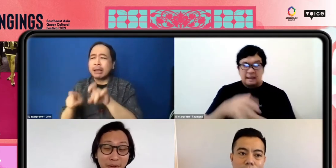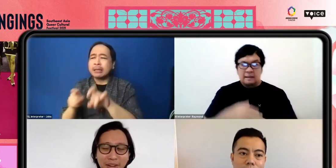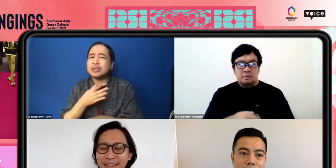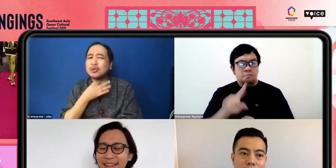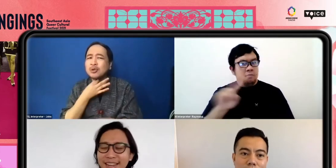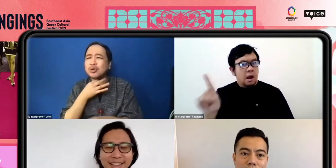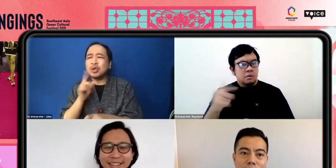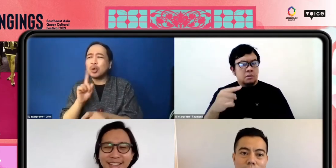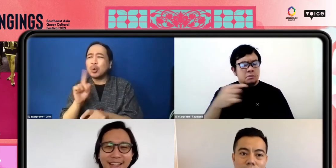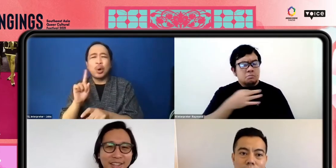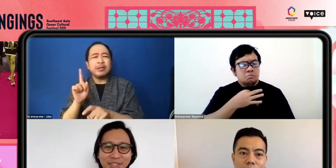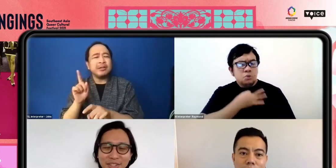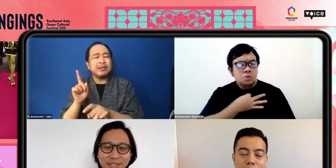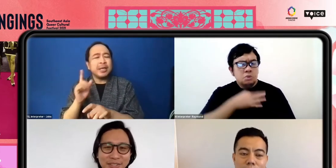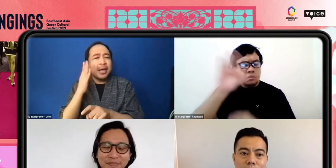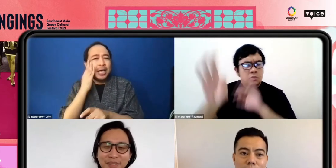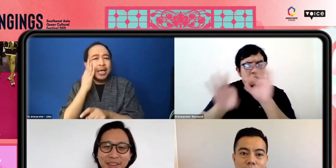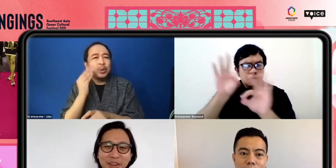the parlor? And